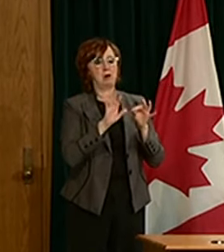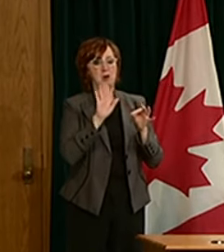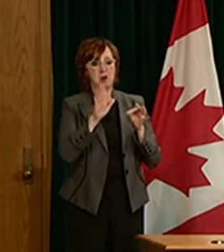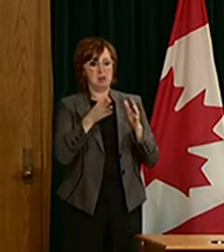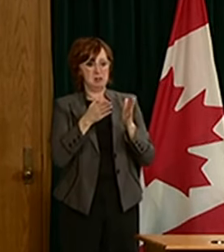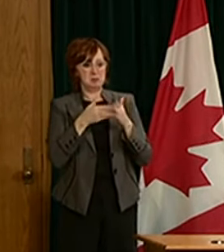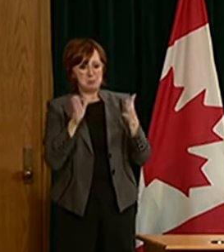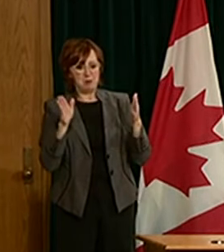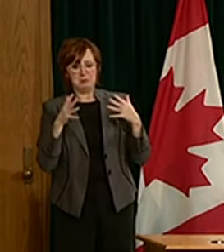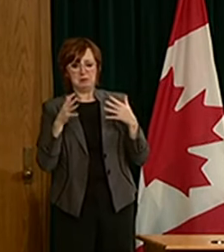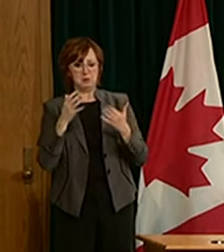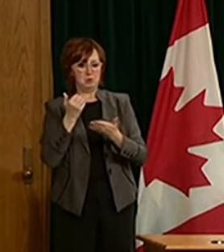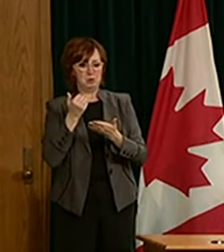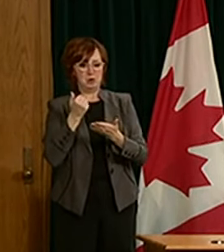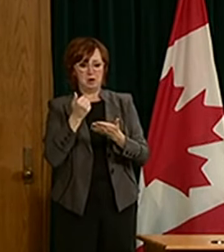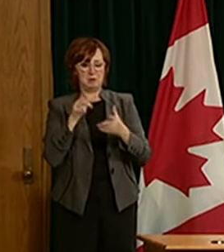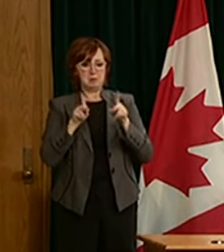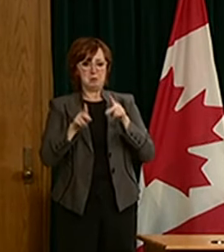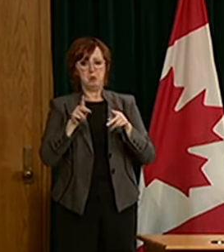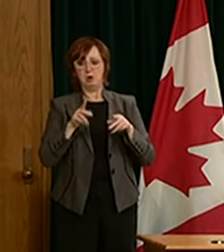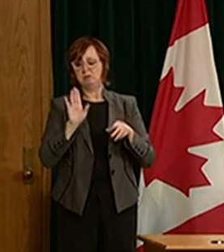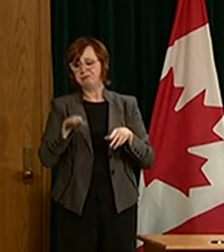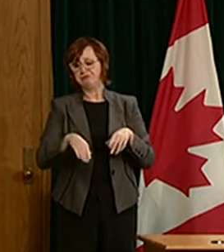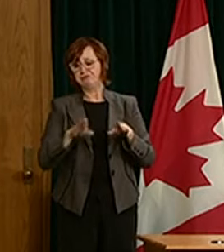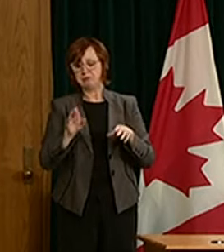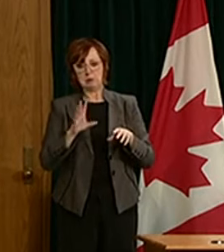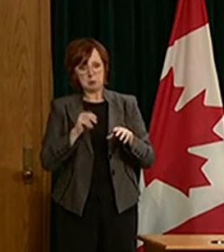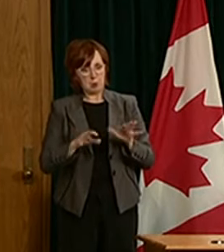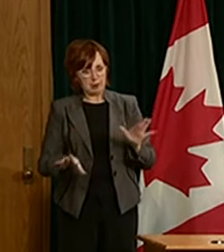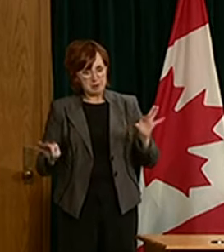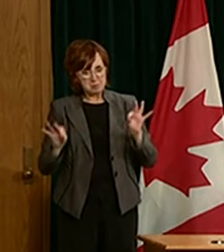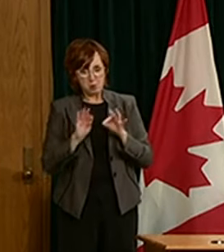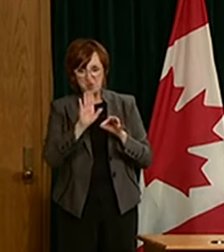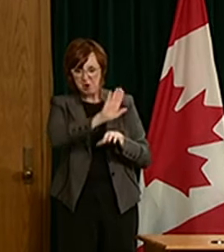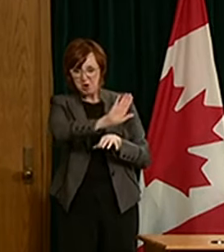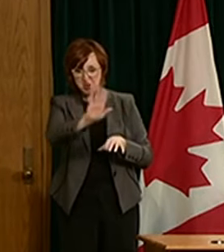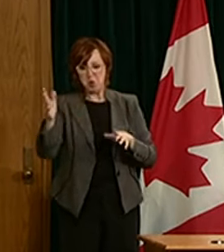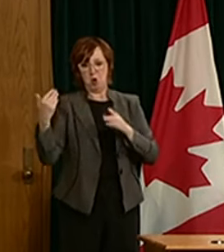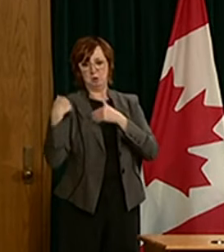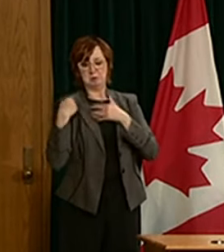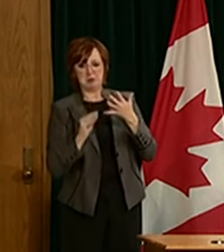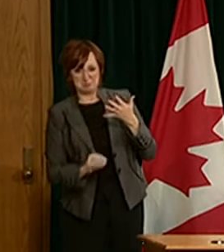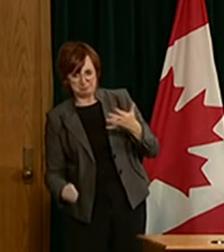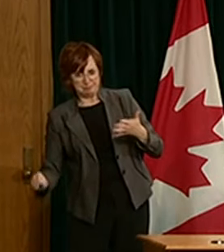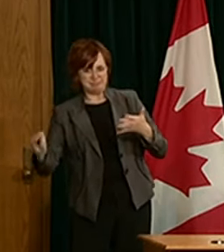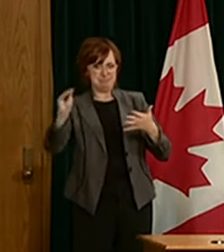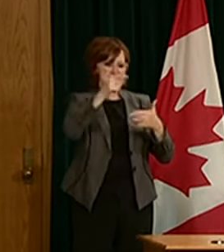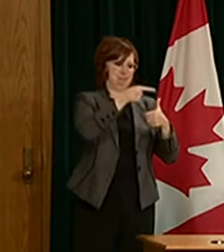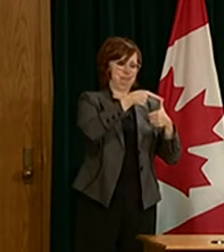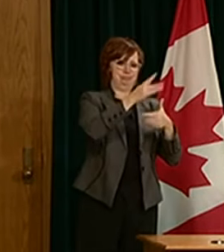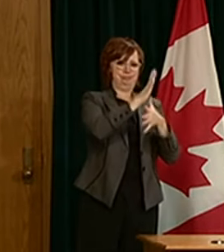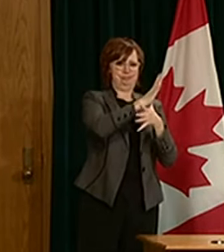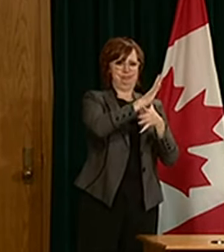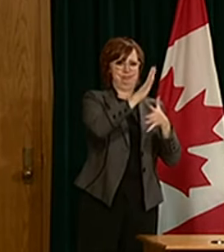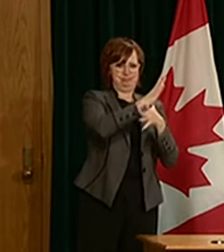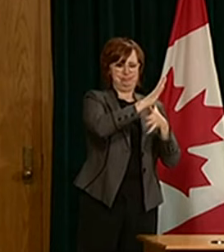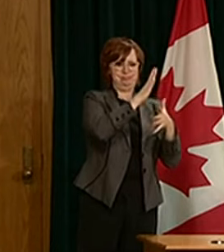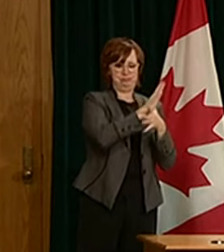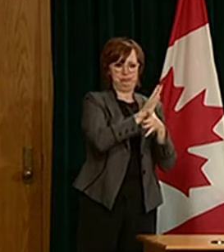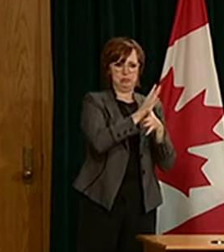be overstated. Our defensive strategy is directly impacted by that. The number of patients that show up and require